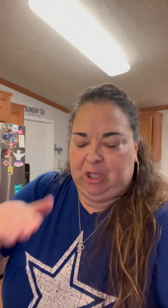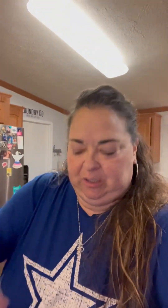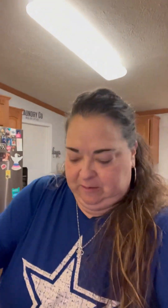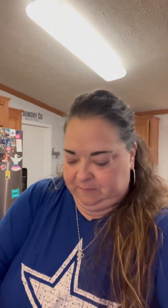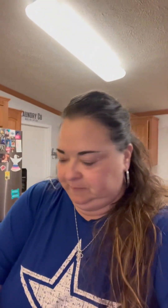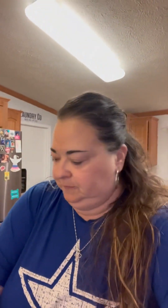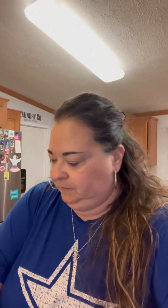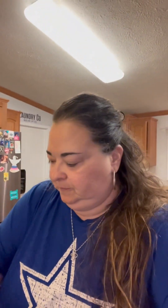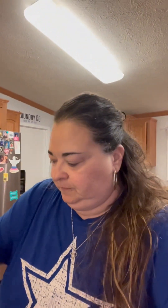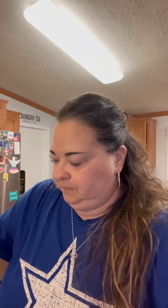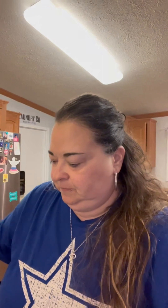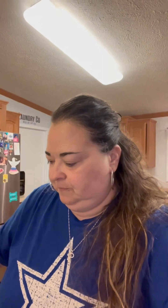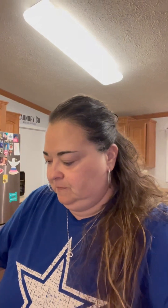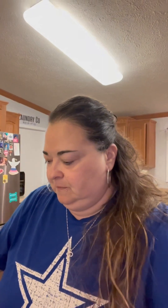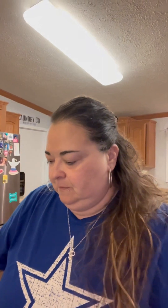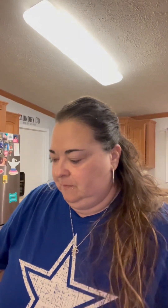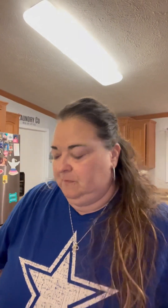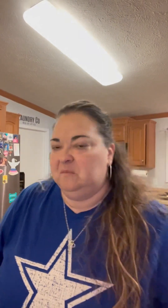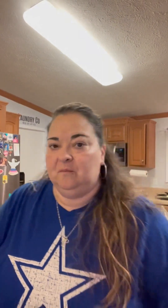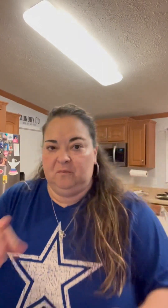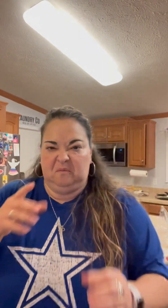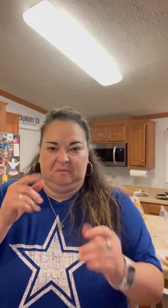So you'll just let it continue cooking.